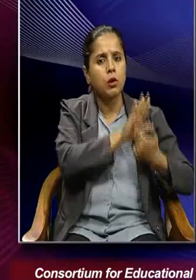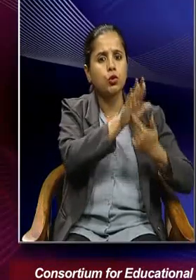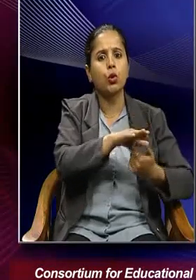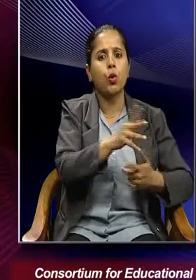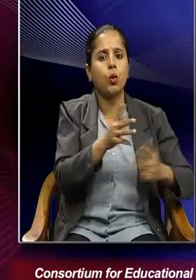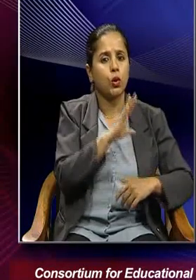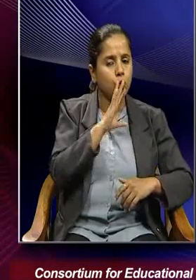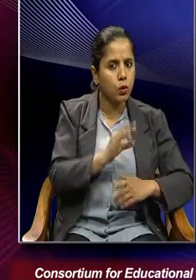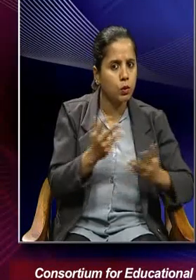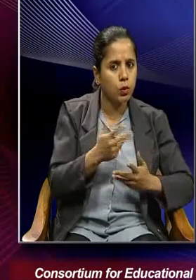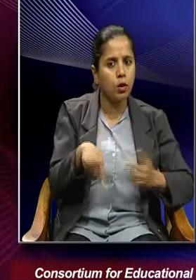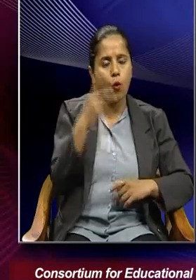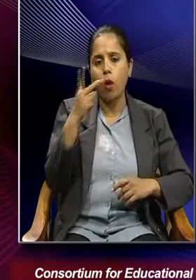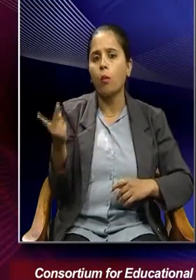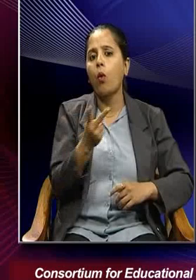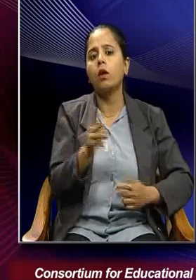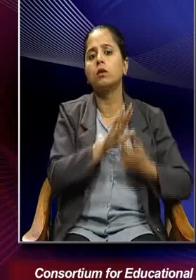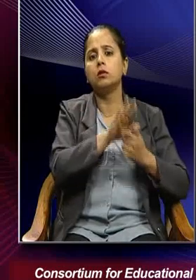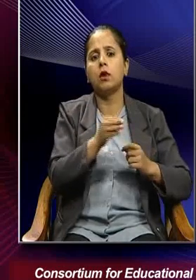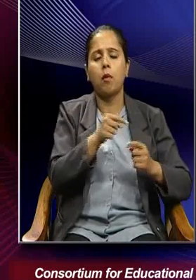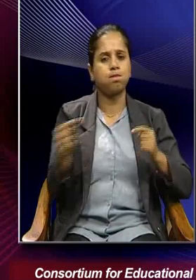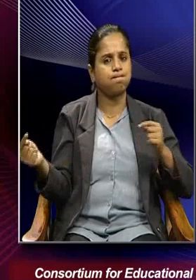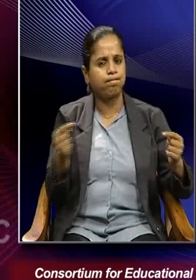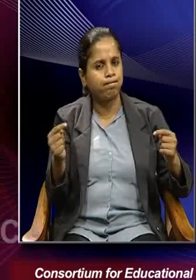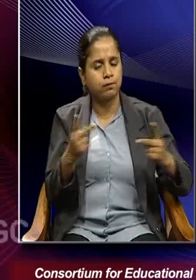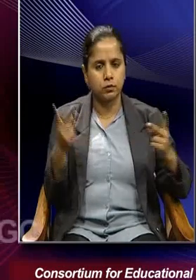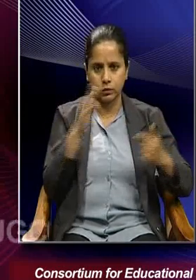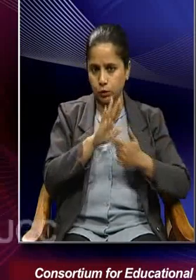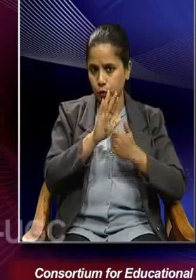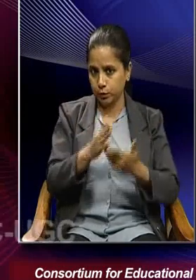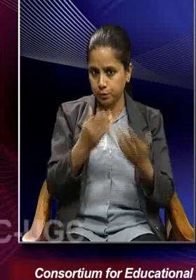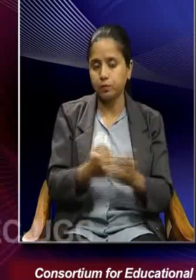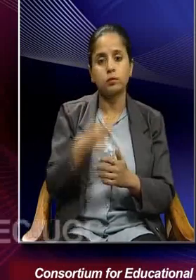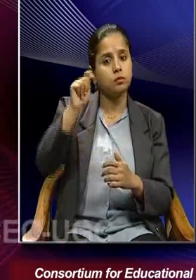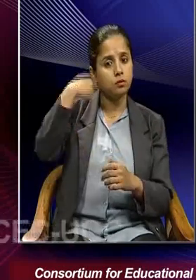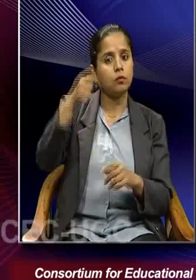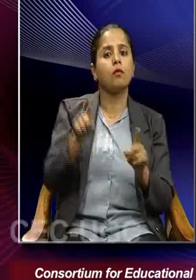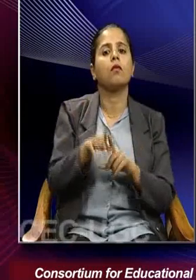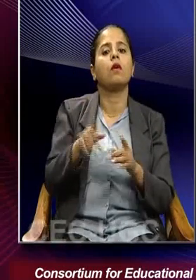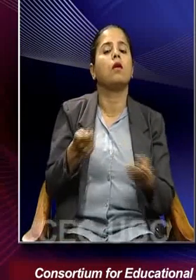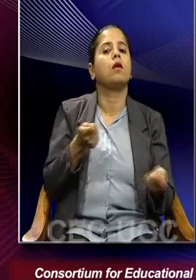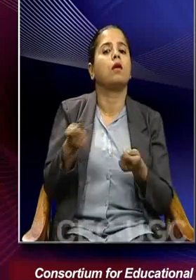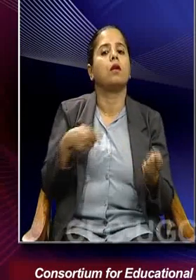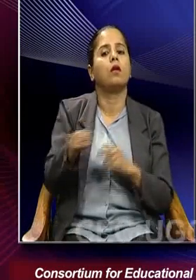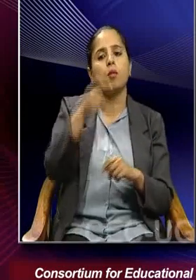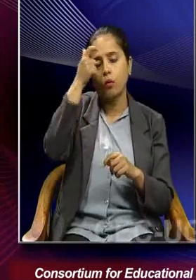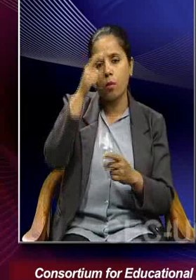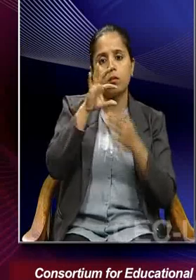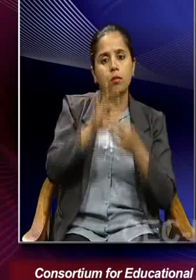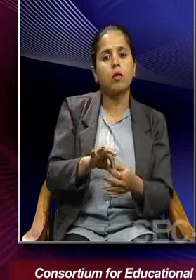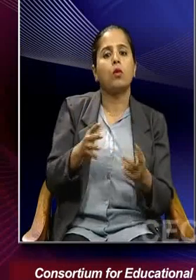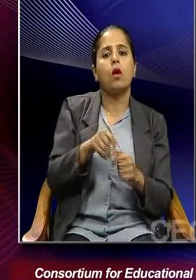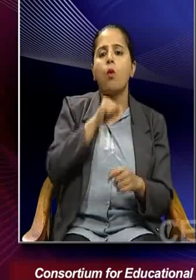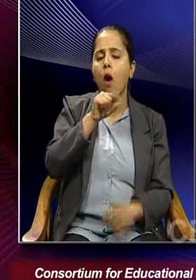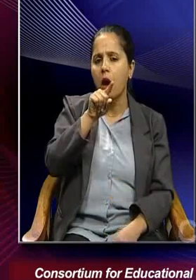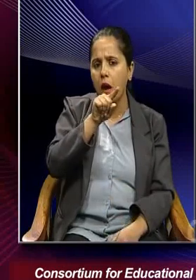truce between both of them. And the film also tackles the issue of the